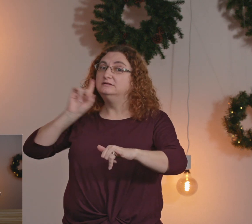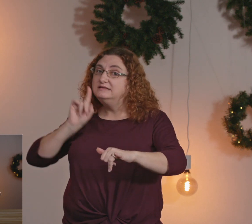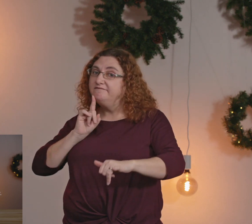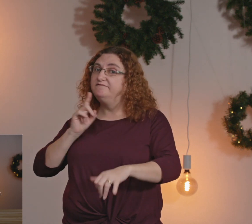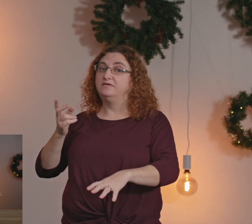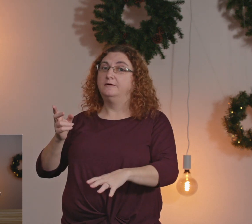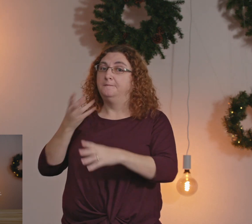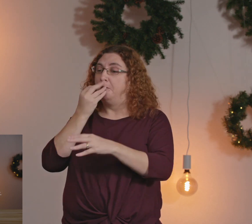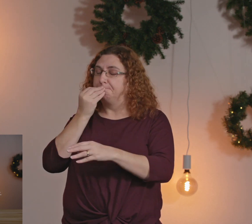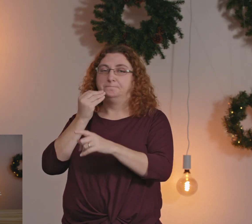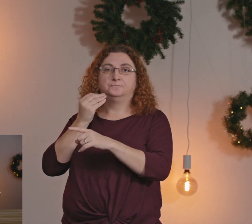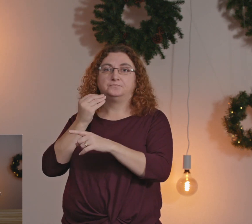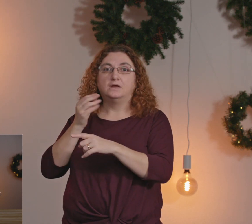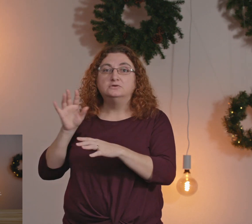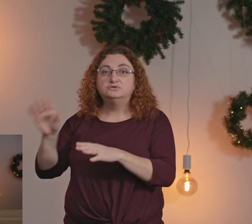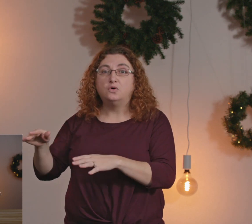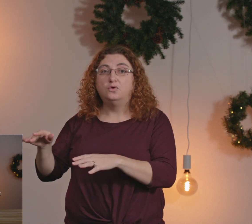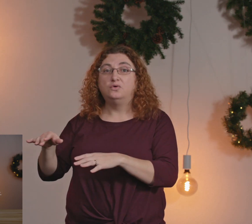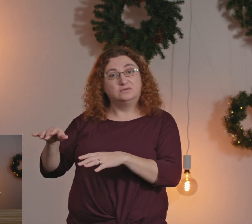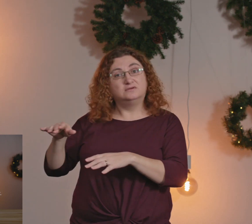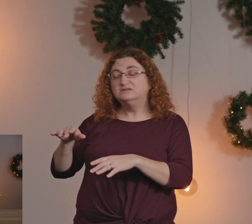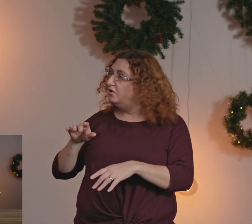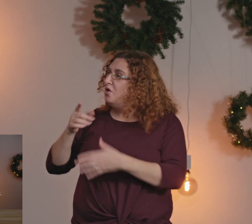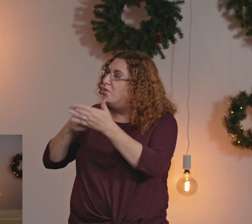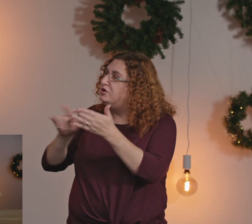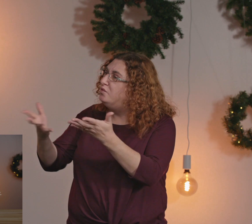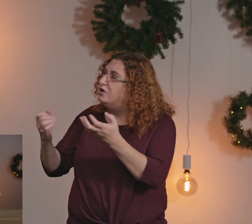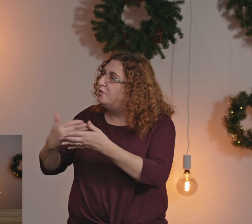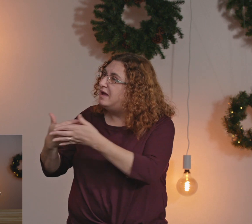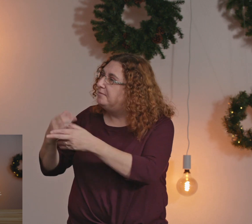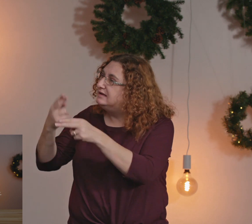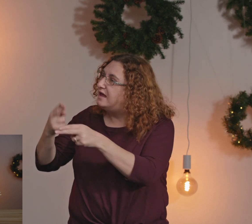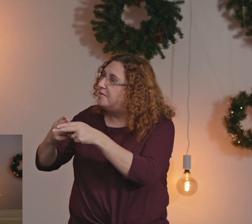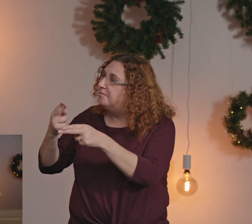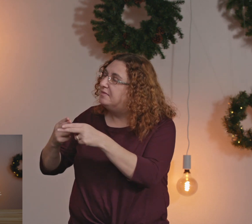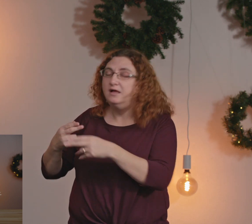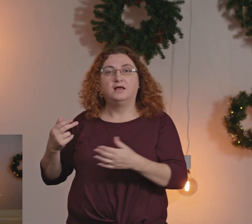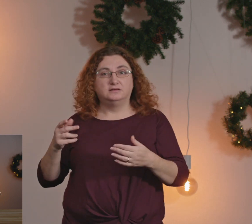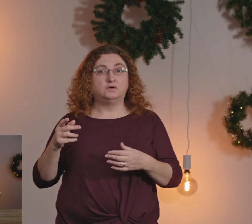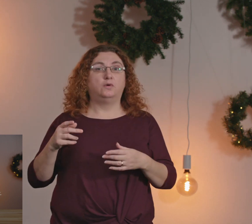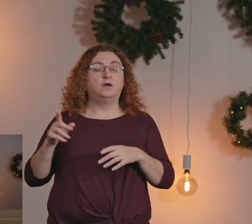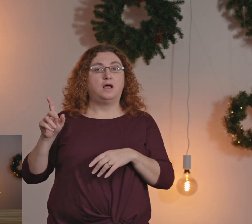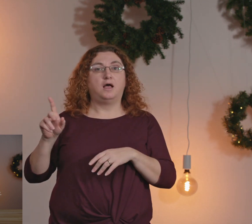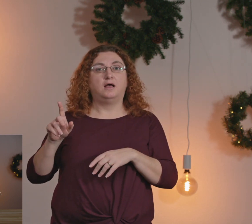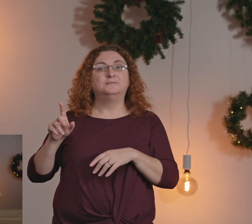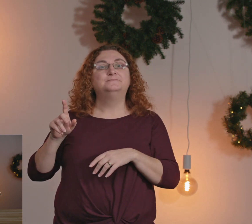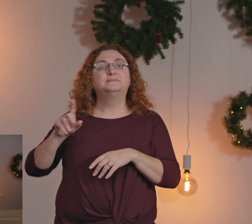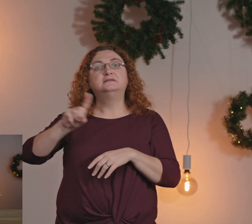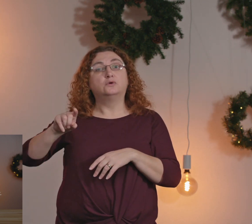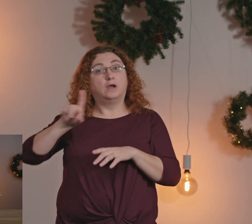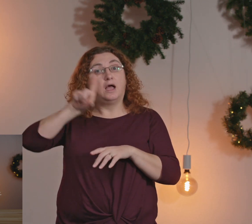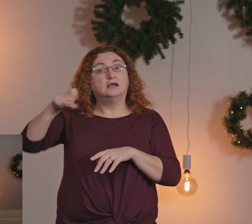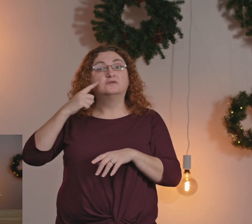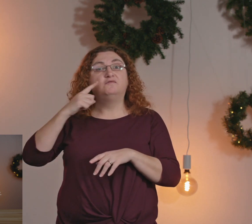Zechariah. He asked for a writing tablet. These writing tablets had... It had a piece of some wax on top